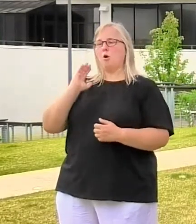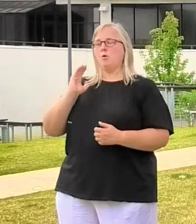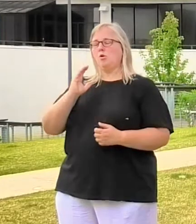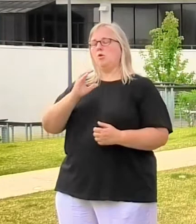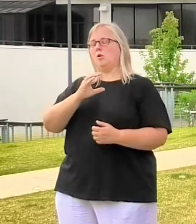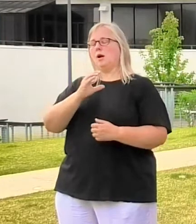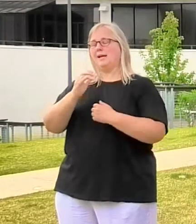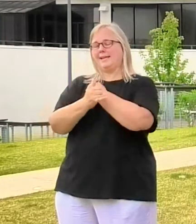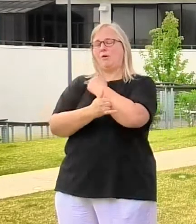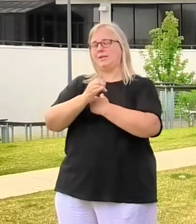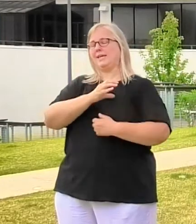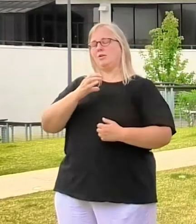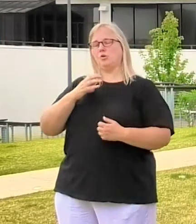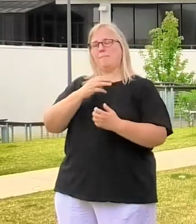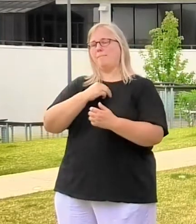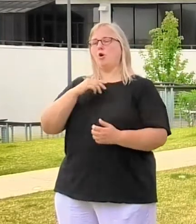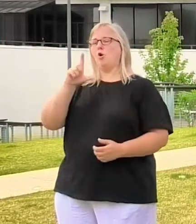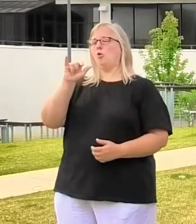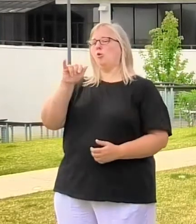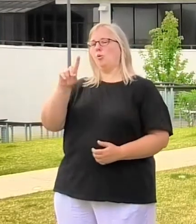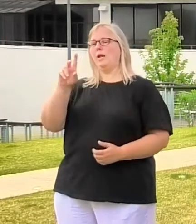Lloyd Knowles, is here too.